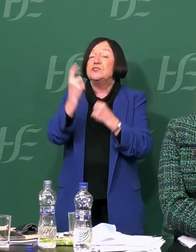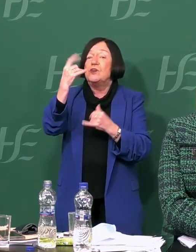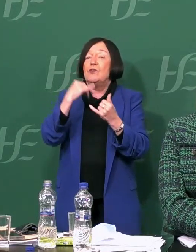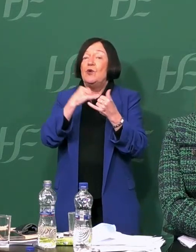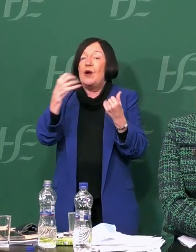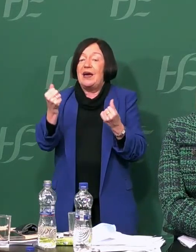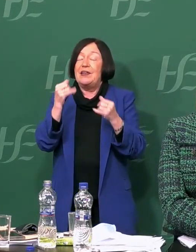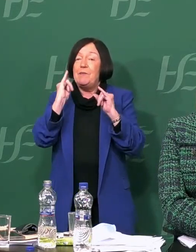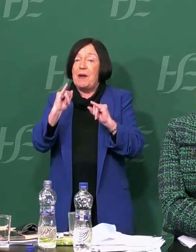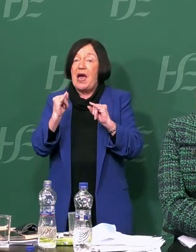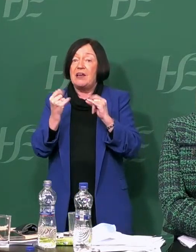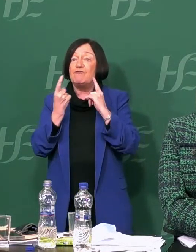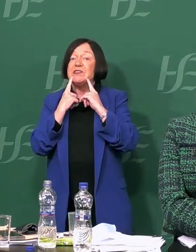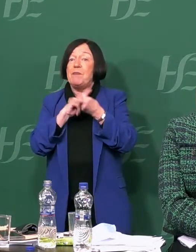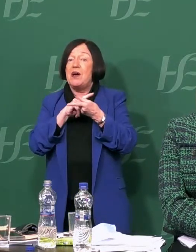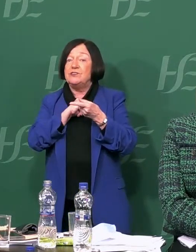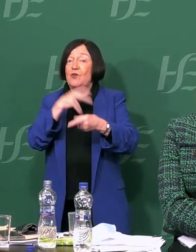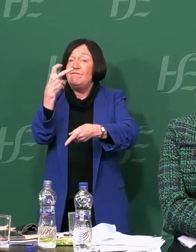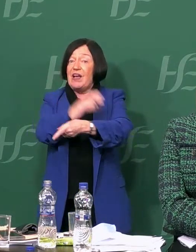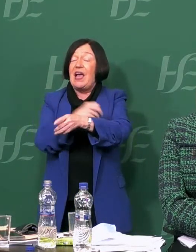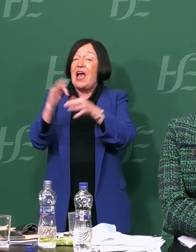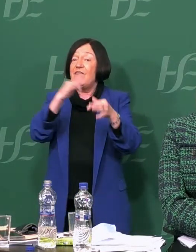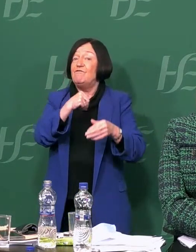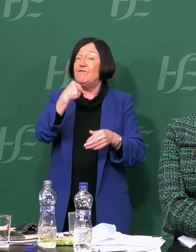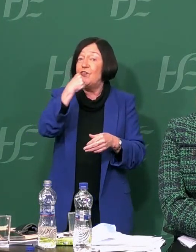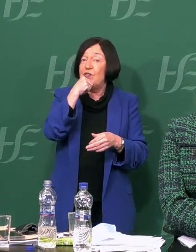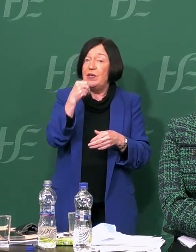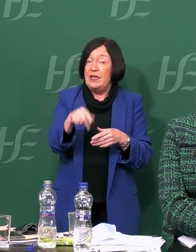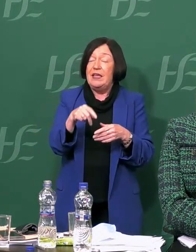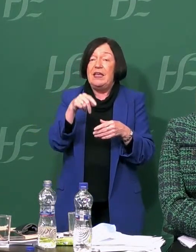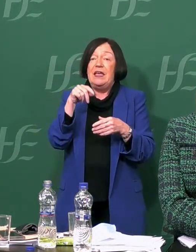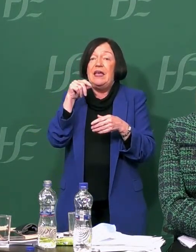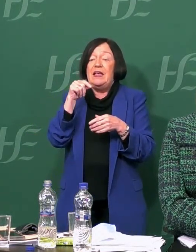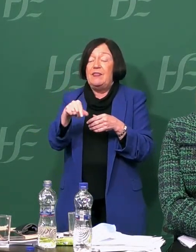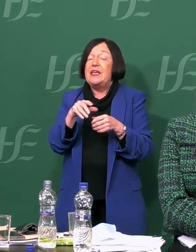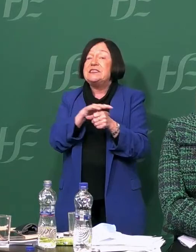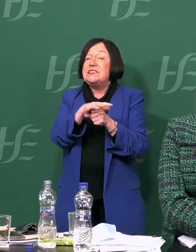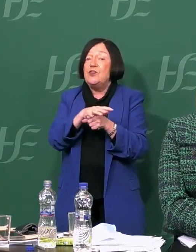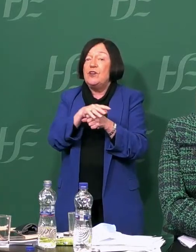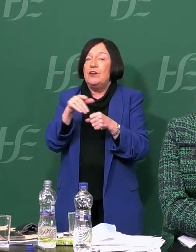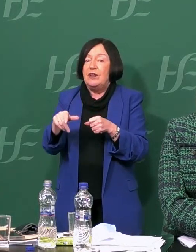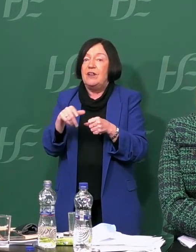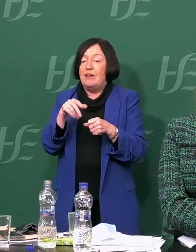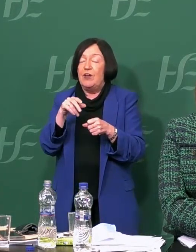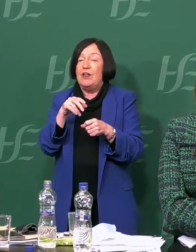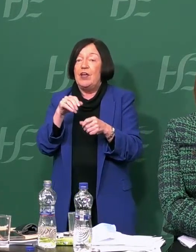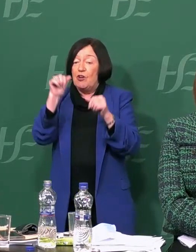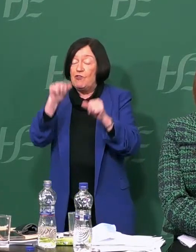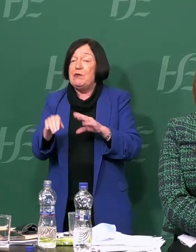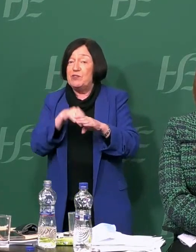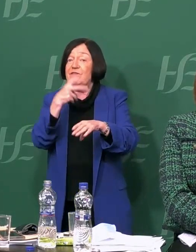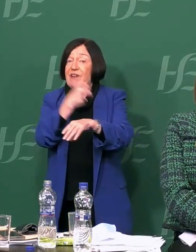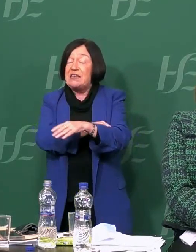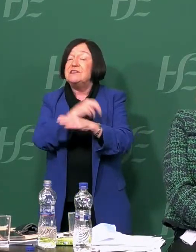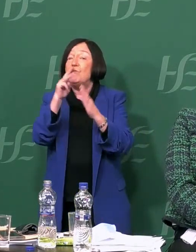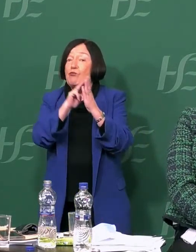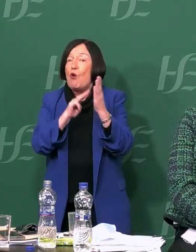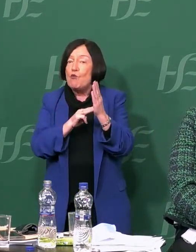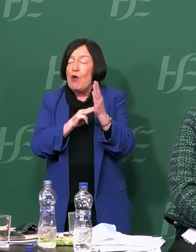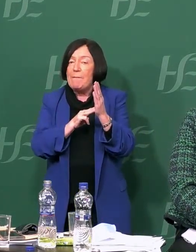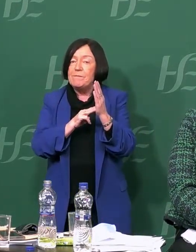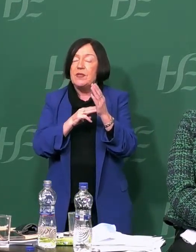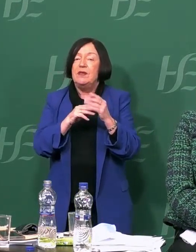adverse reaction to a vaccine after the first dose and left them in a very difficult situation. They're very much in favour of the vaccine programme, but